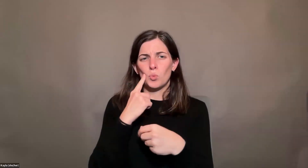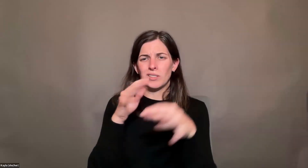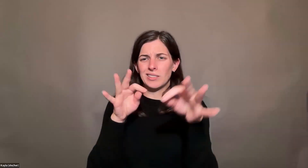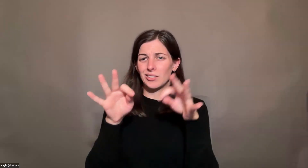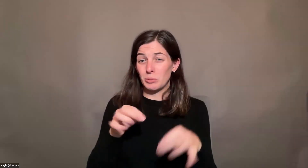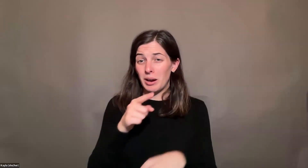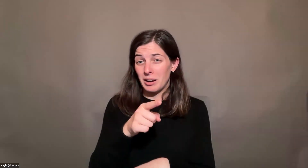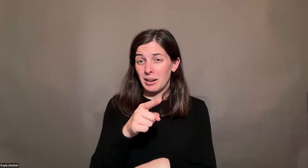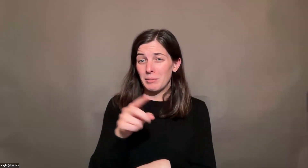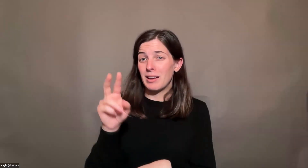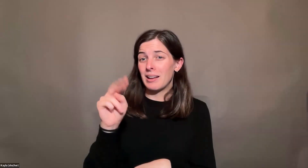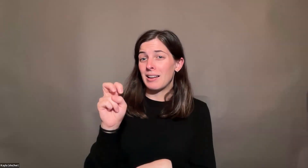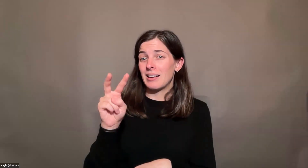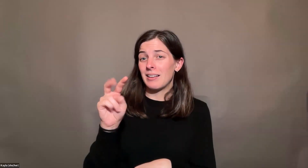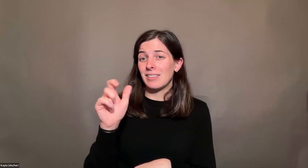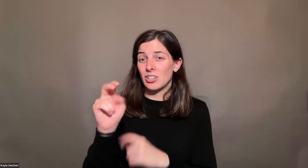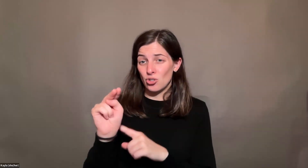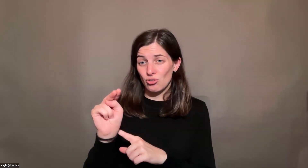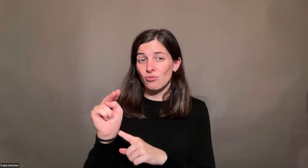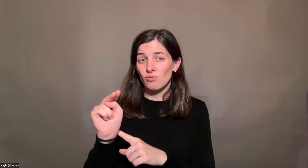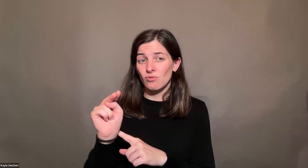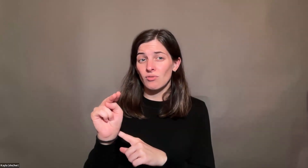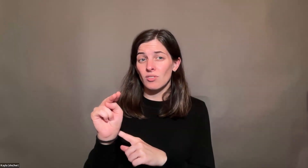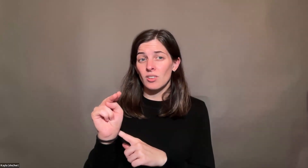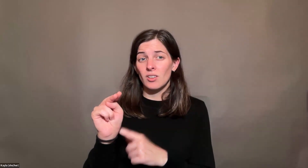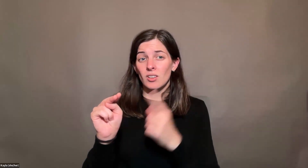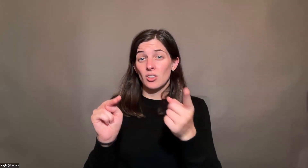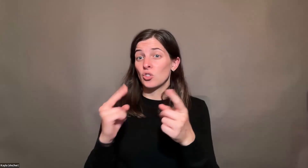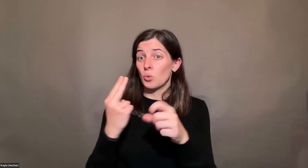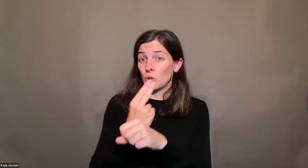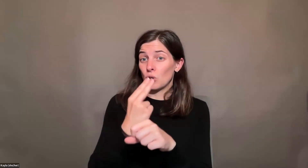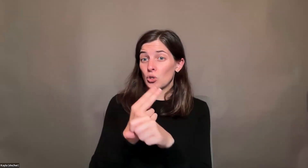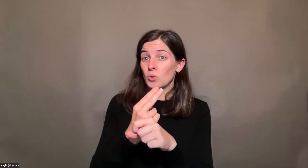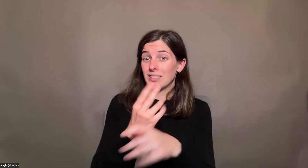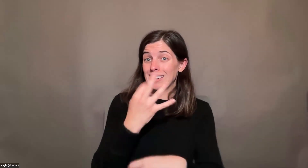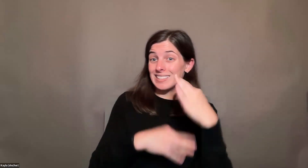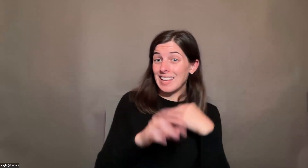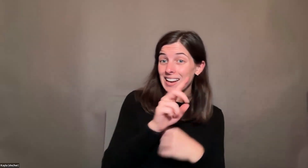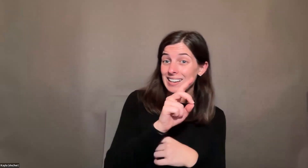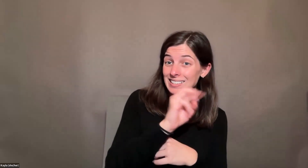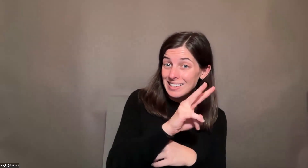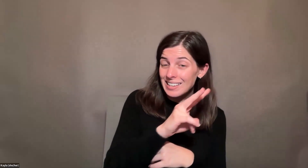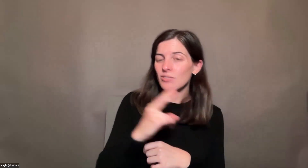navigation. So instead of div, we can use nav, and this is the label. So we can use